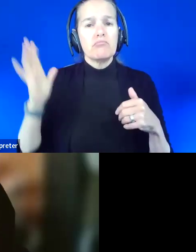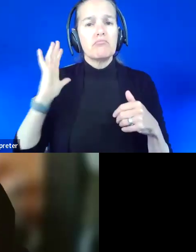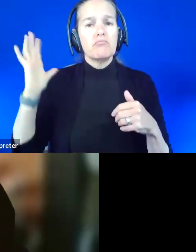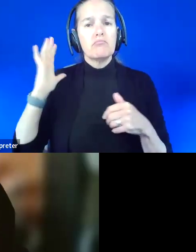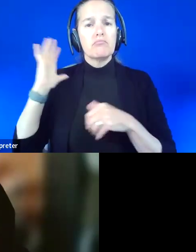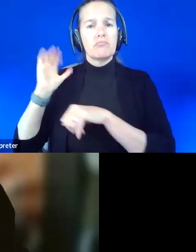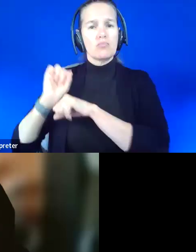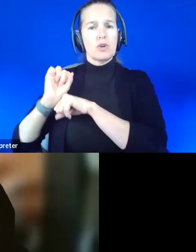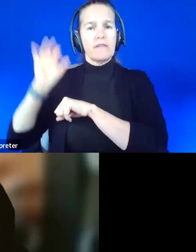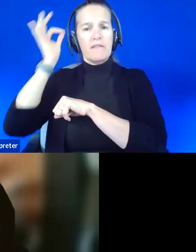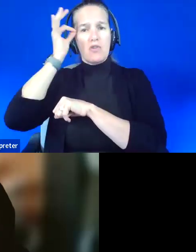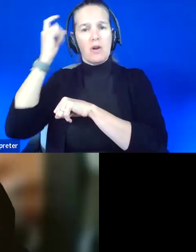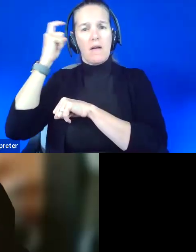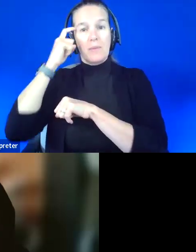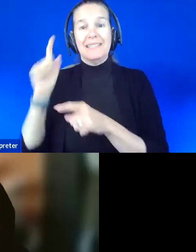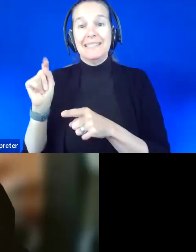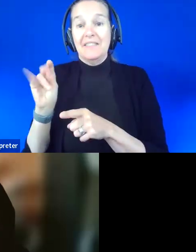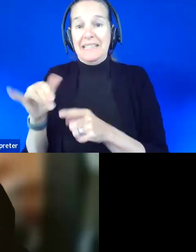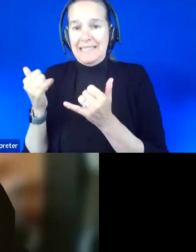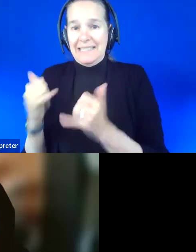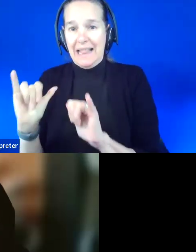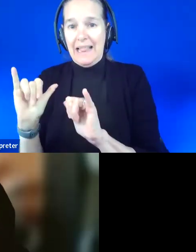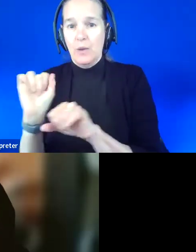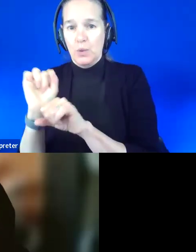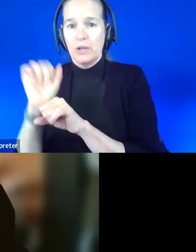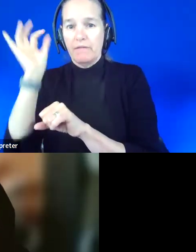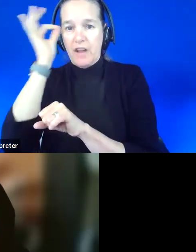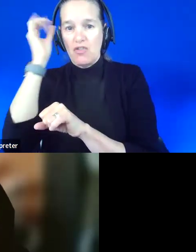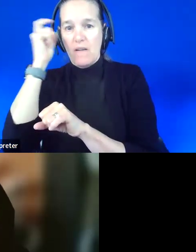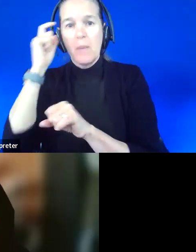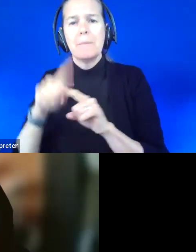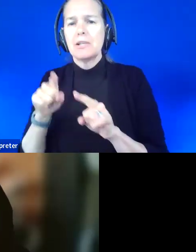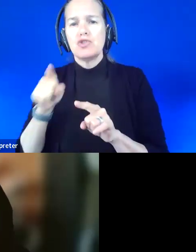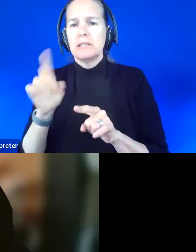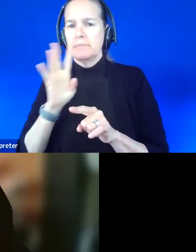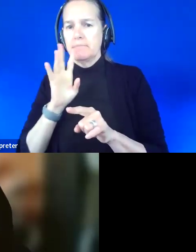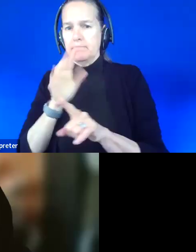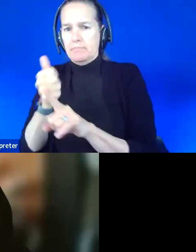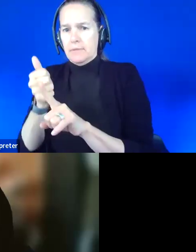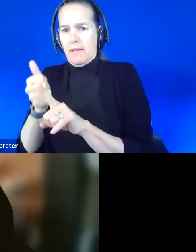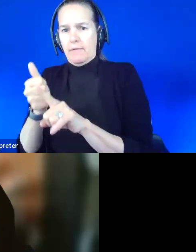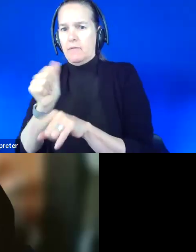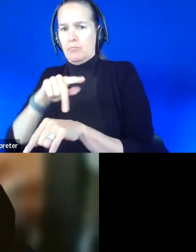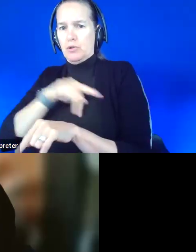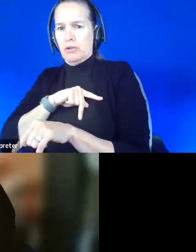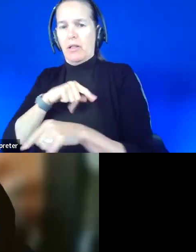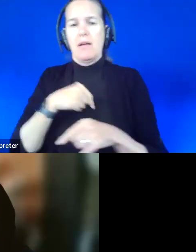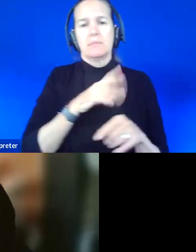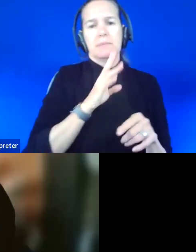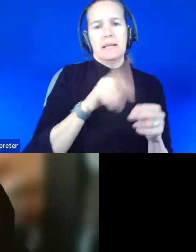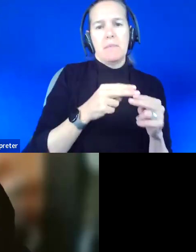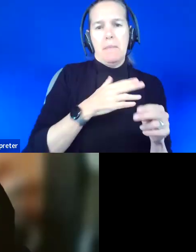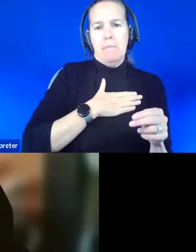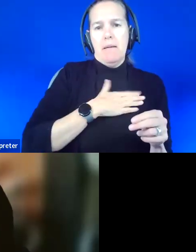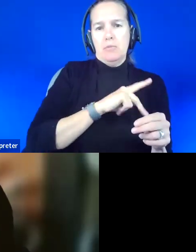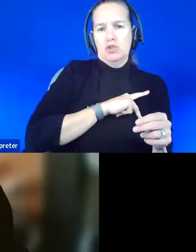employee. Tiffany is actually still currently employed, but she's speaking in her personal capacity. I'm speaking in my personal capacity. And even though this is